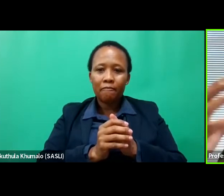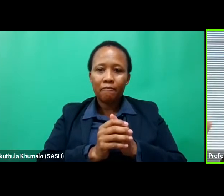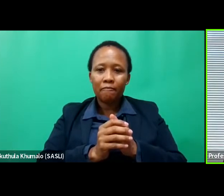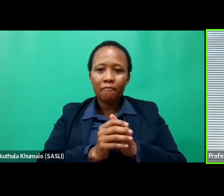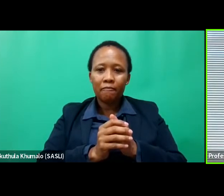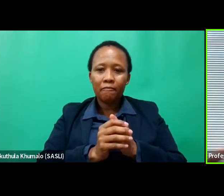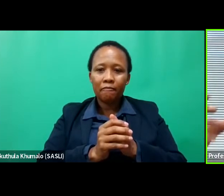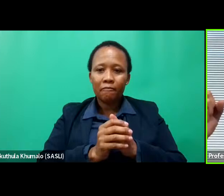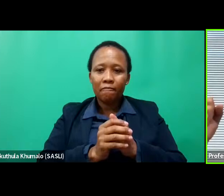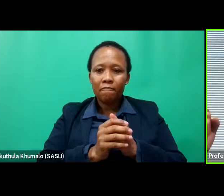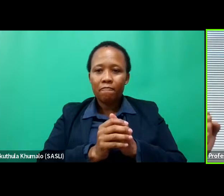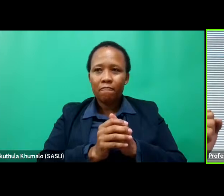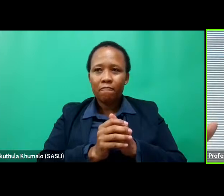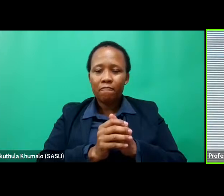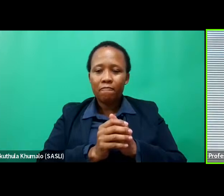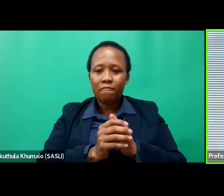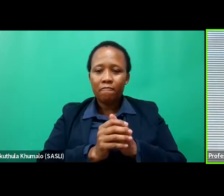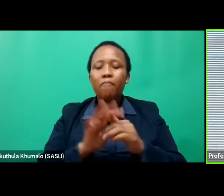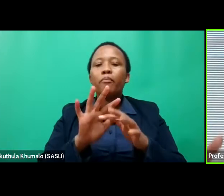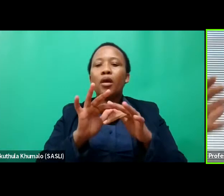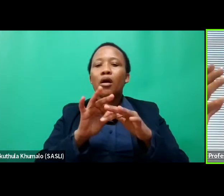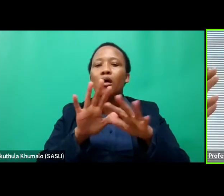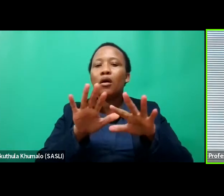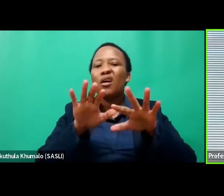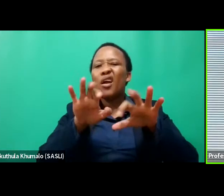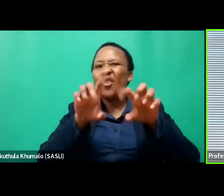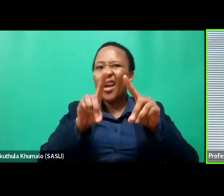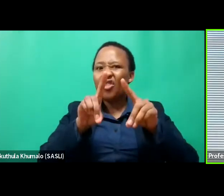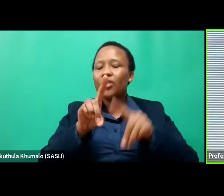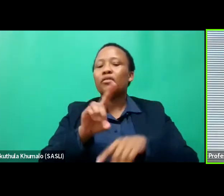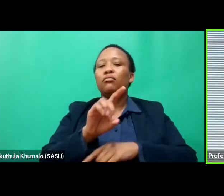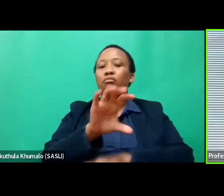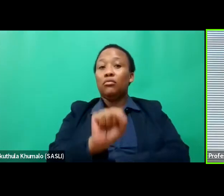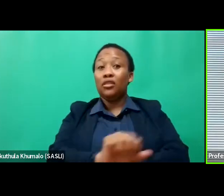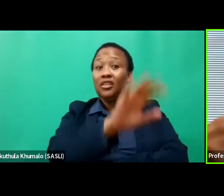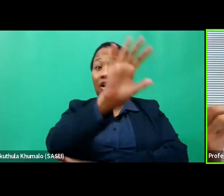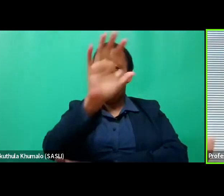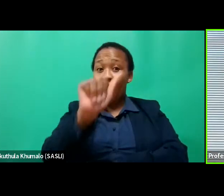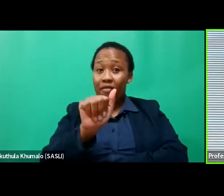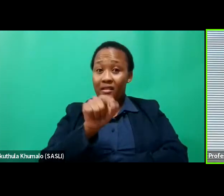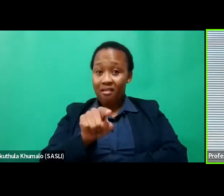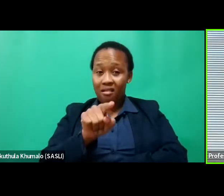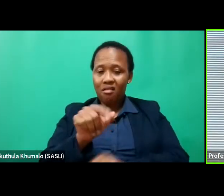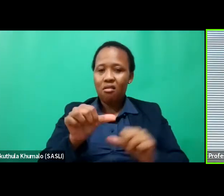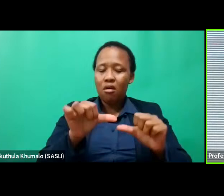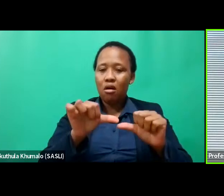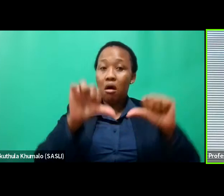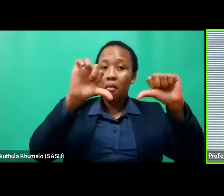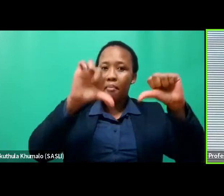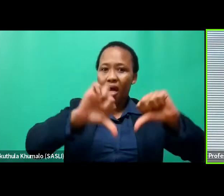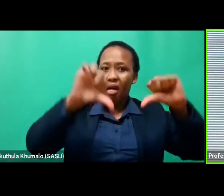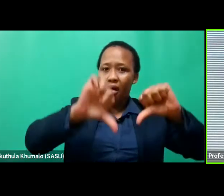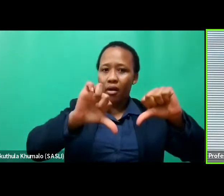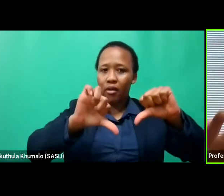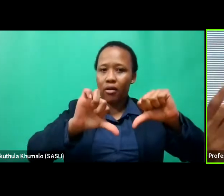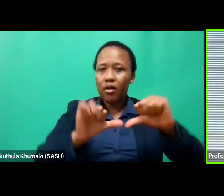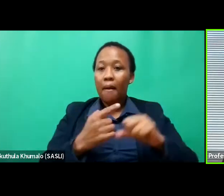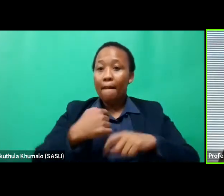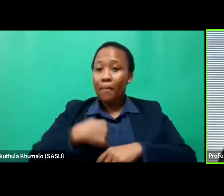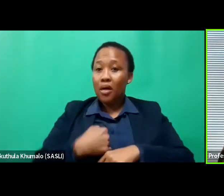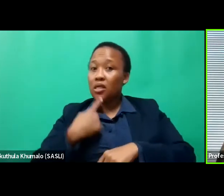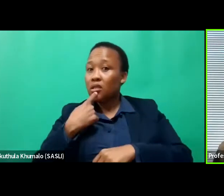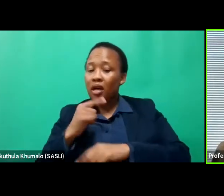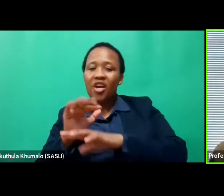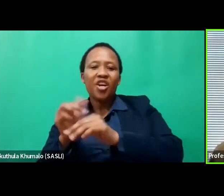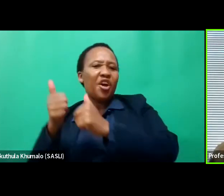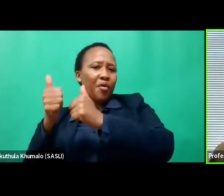And everybody says the education system is bad. I'm not saying the education system is good. I'm not defending the education system. But this is what